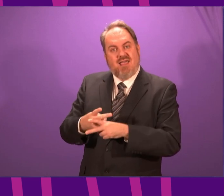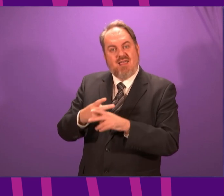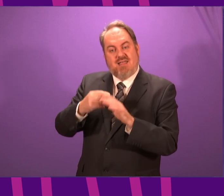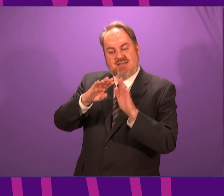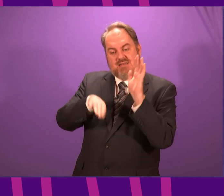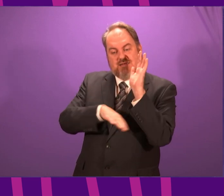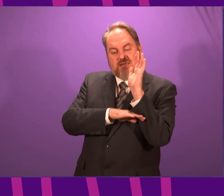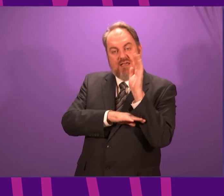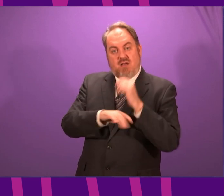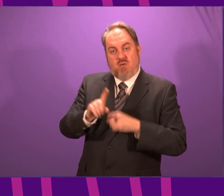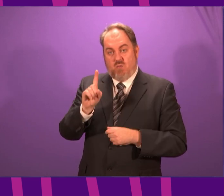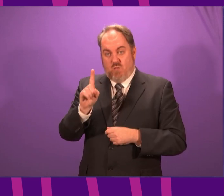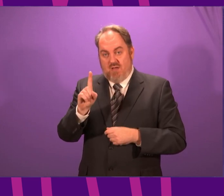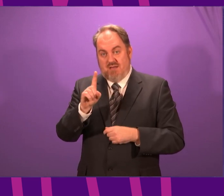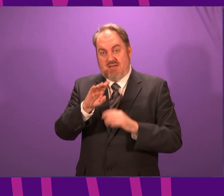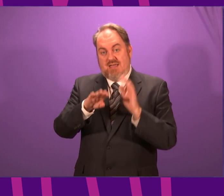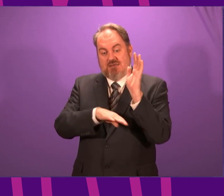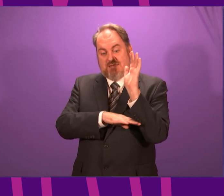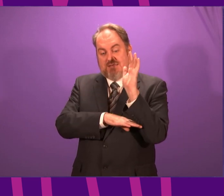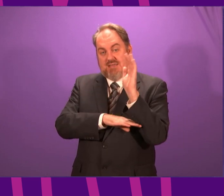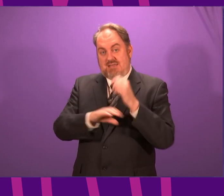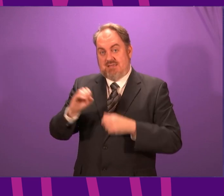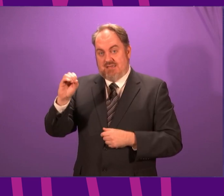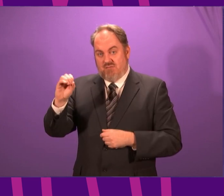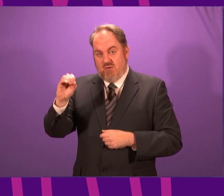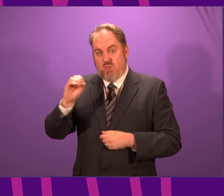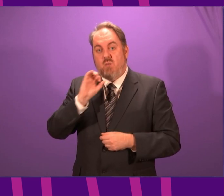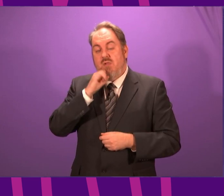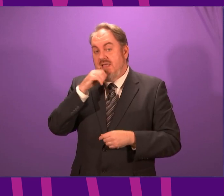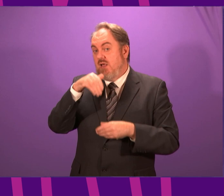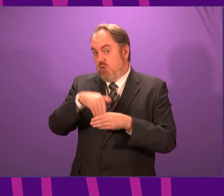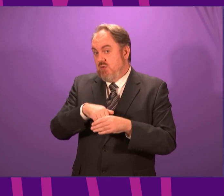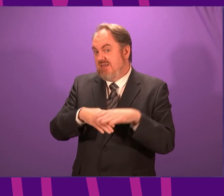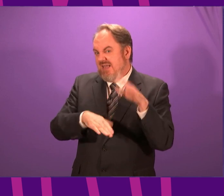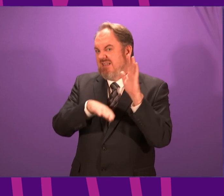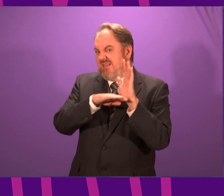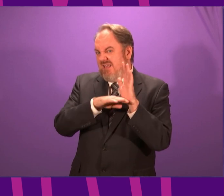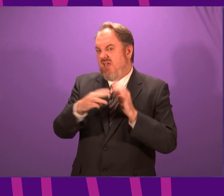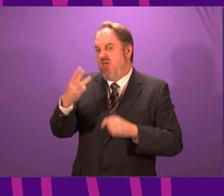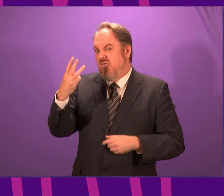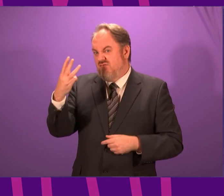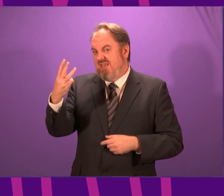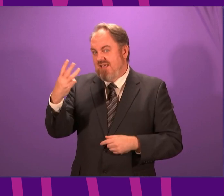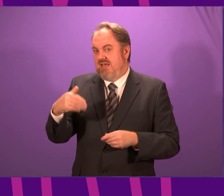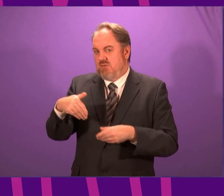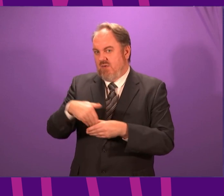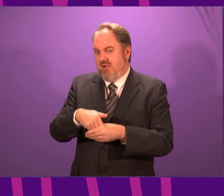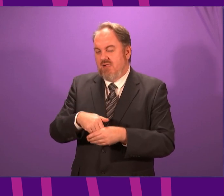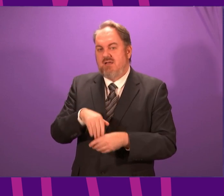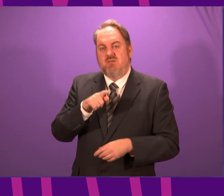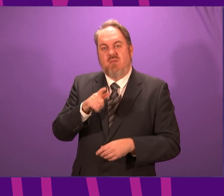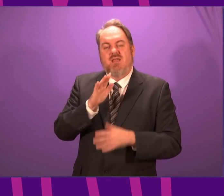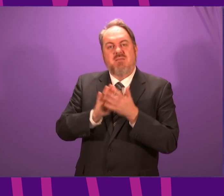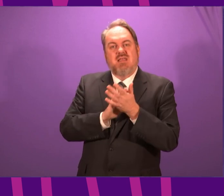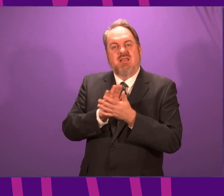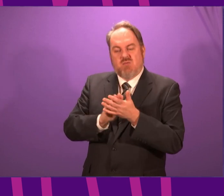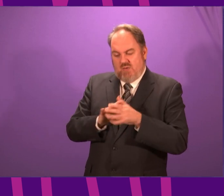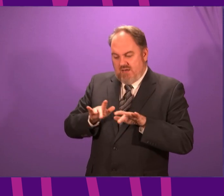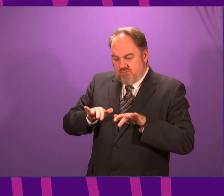1 will now be extended to include tiers 2 and 3. And that change is welcome. And so too is the announcement today of a postcode checker to